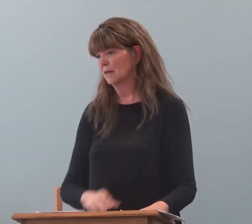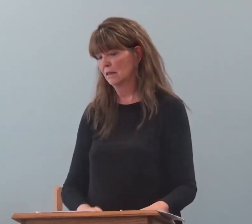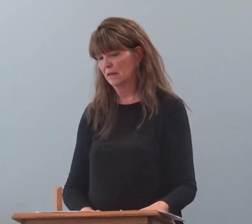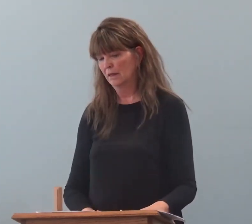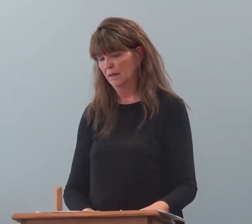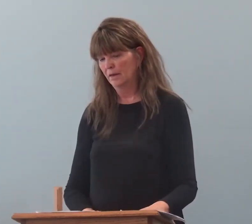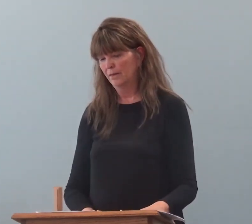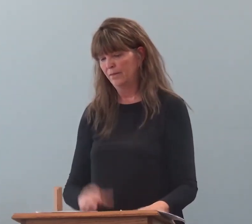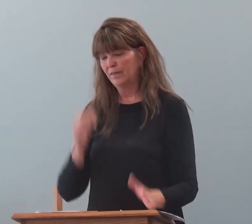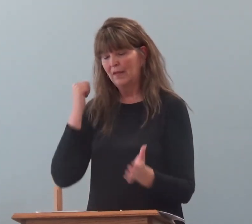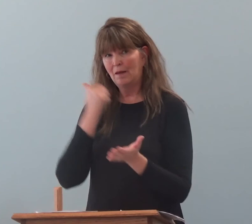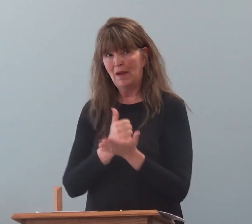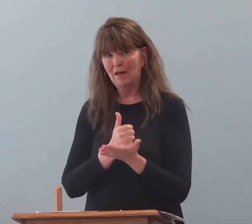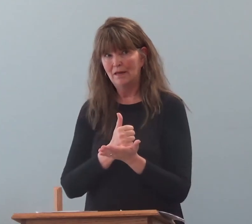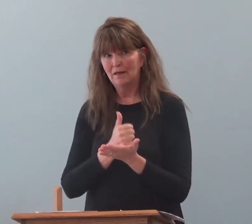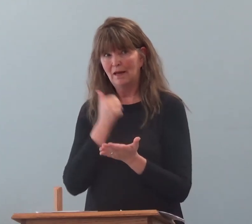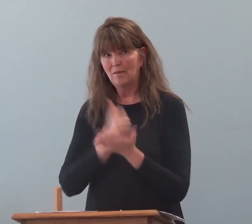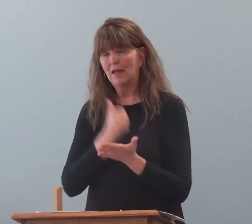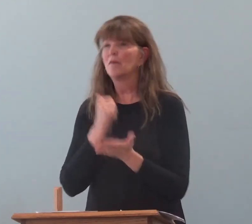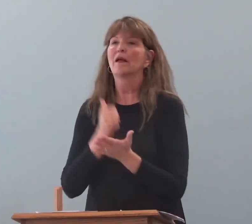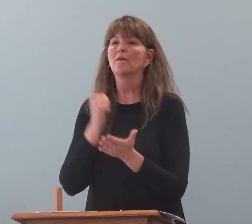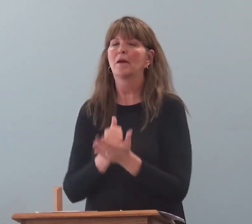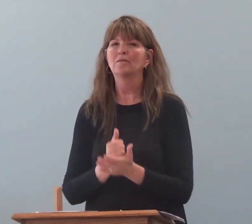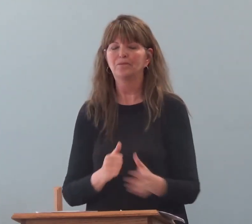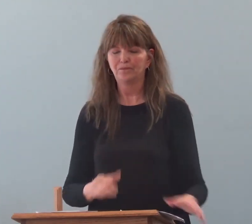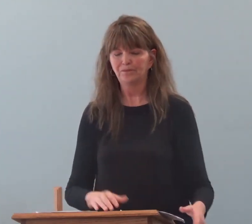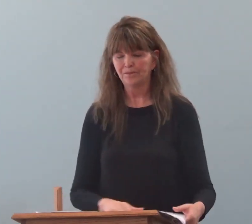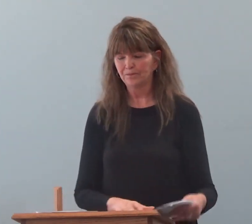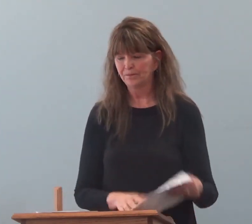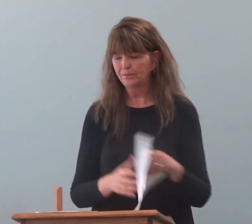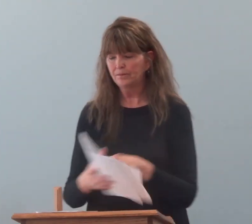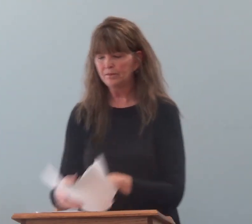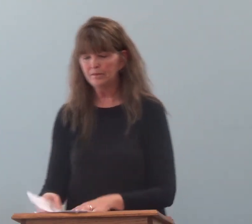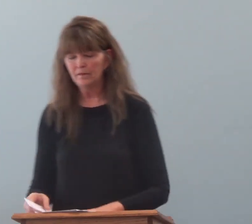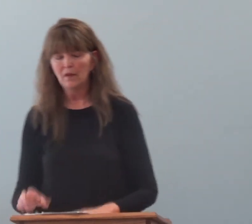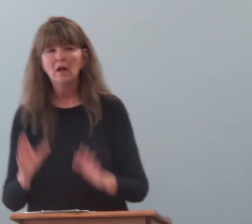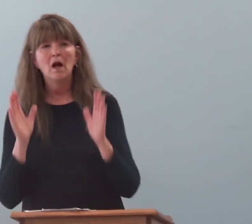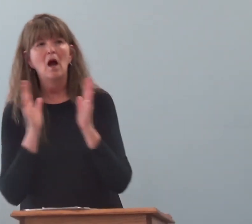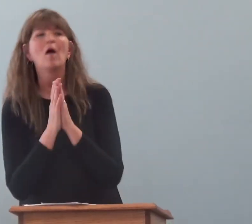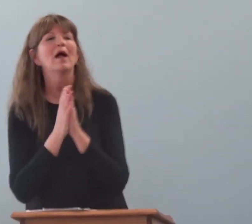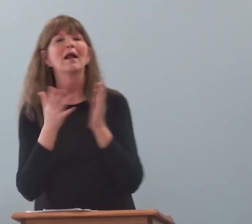person is equal in the eyes